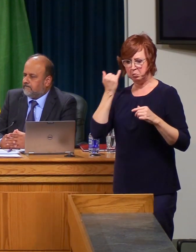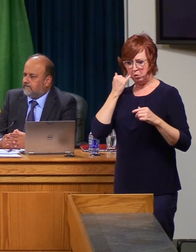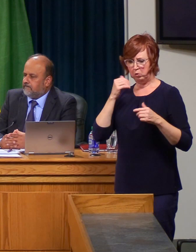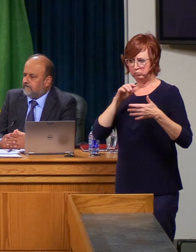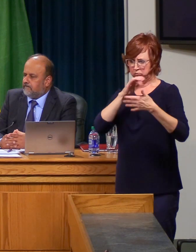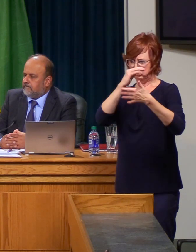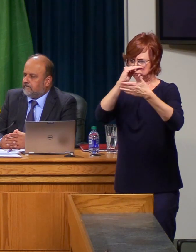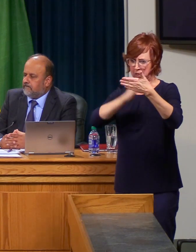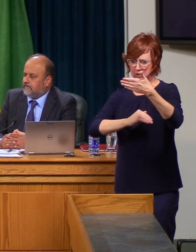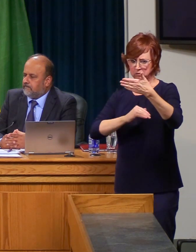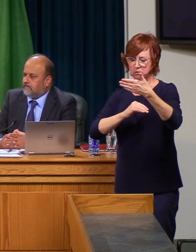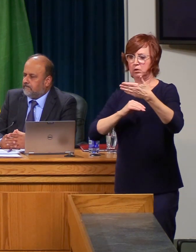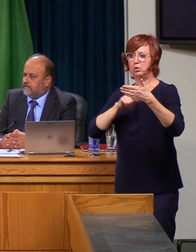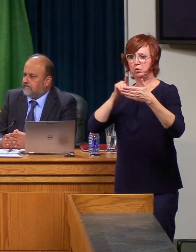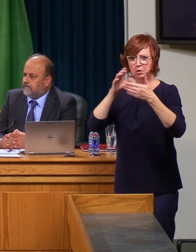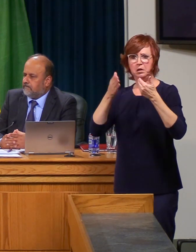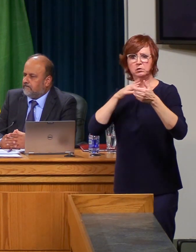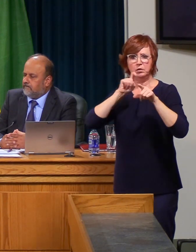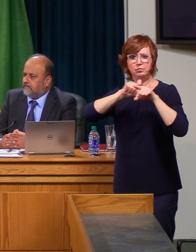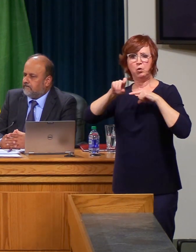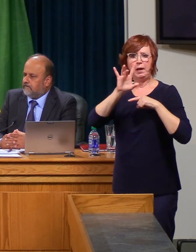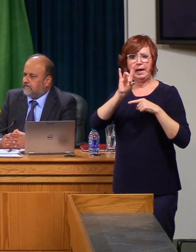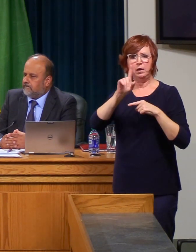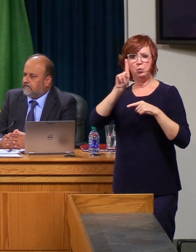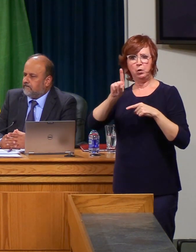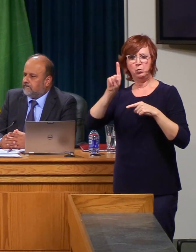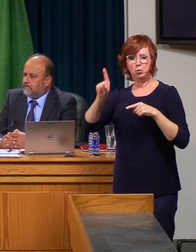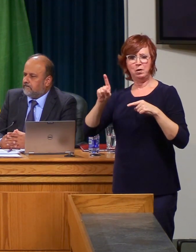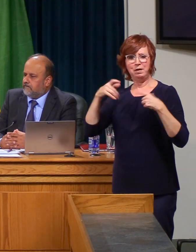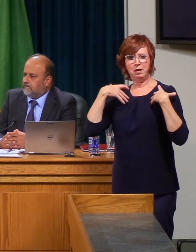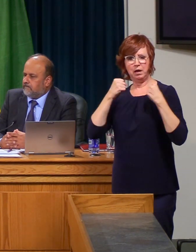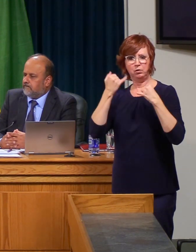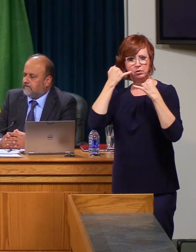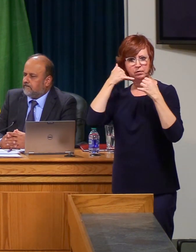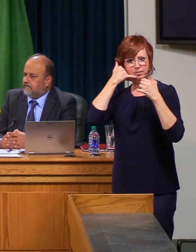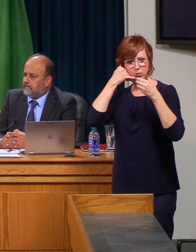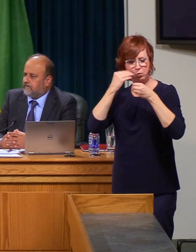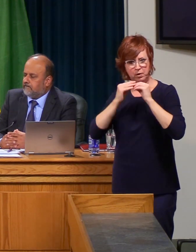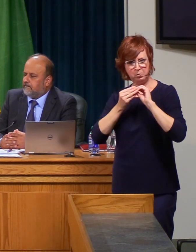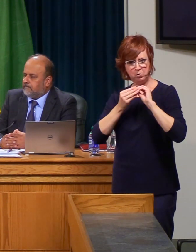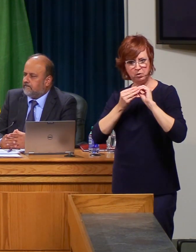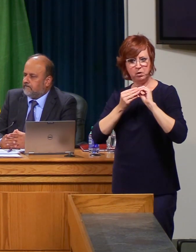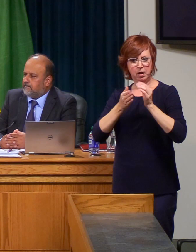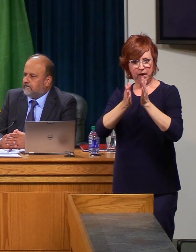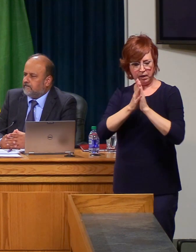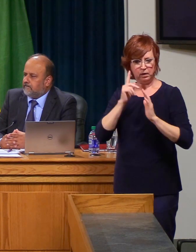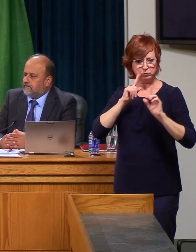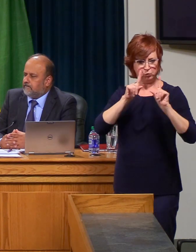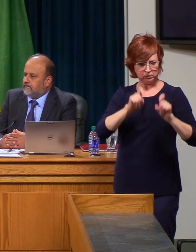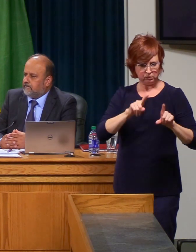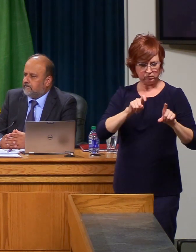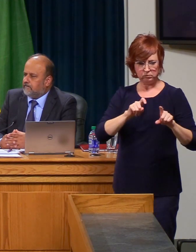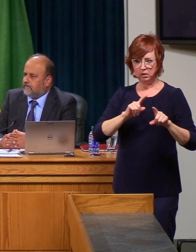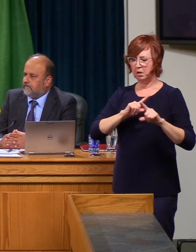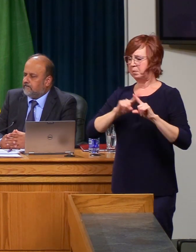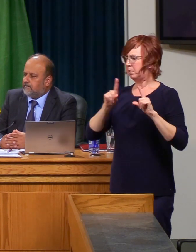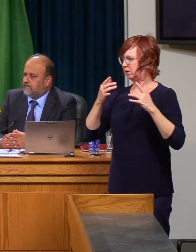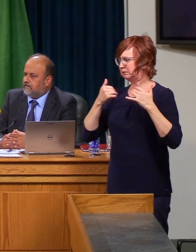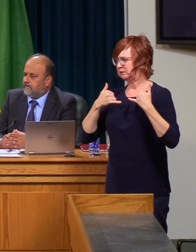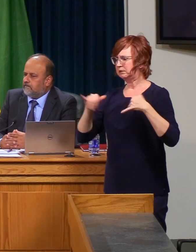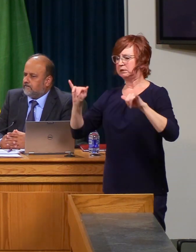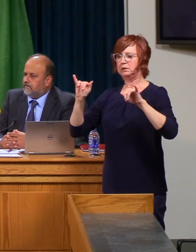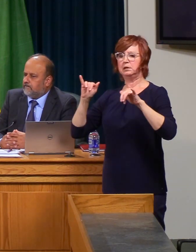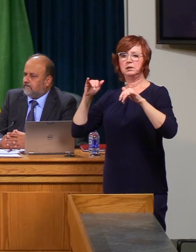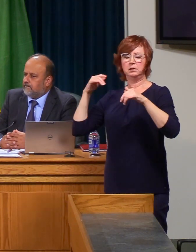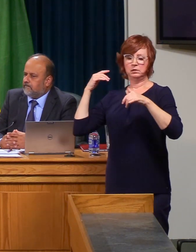line and request a test. But what we are saying is you should, for all intents and purposes, when returning from international travel, take the